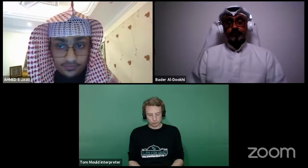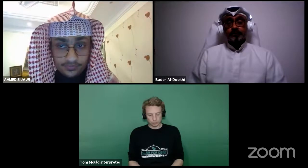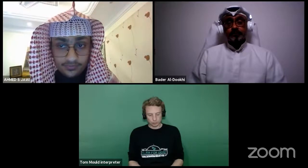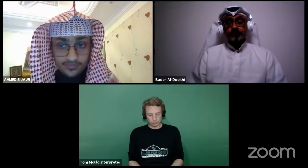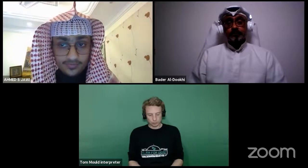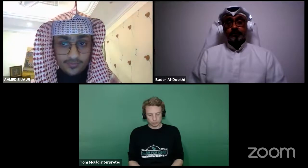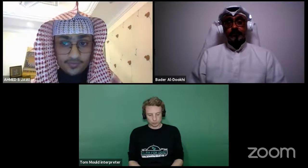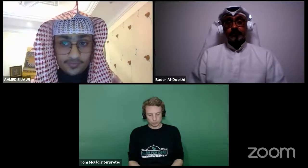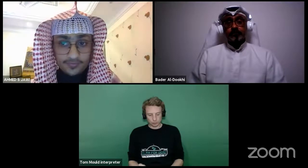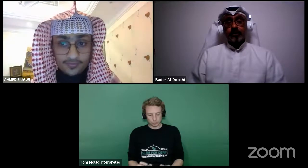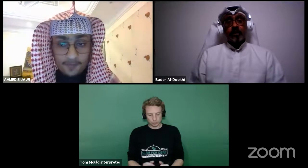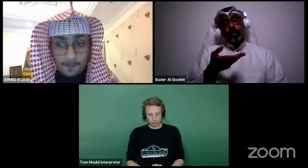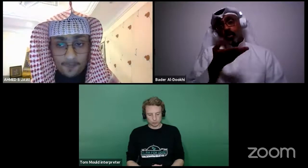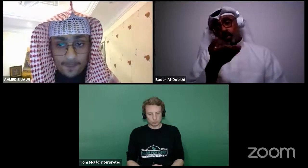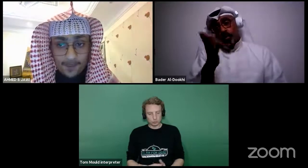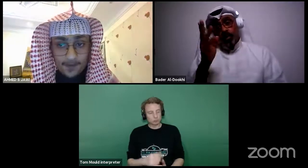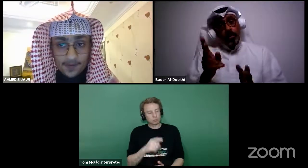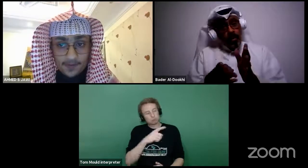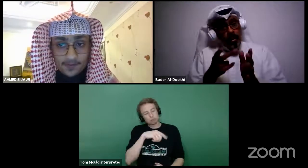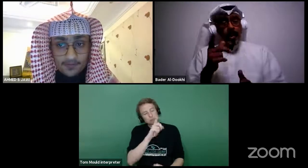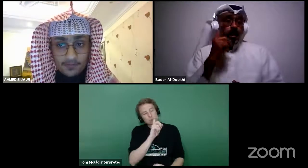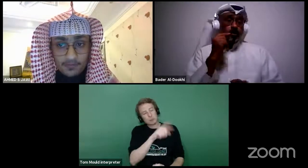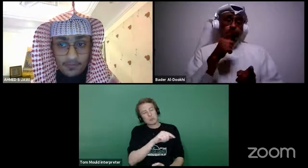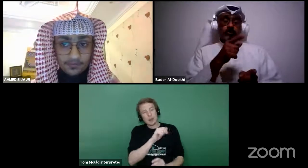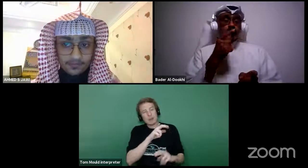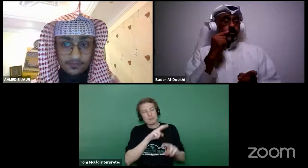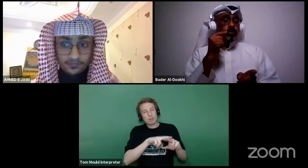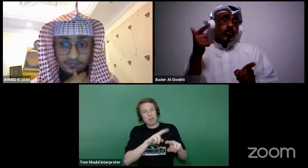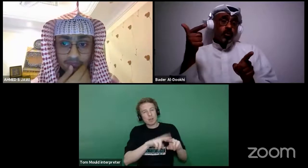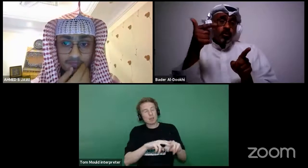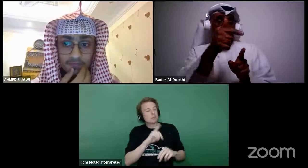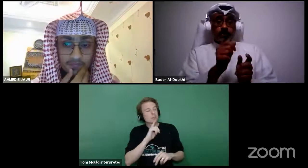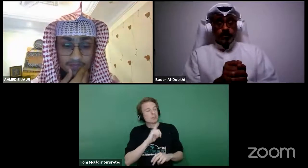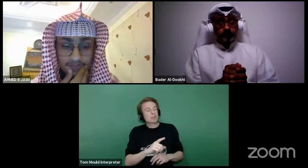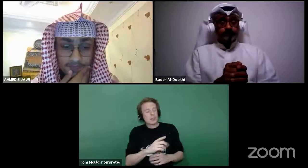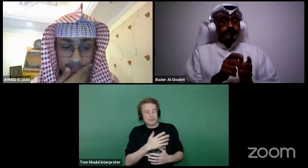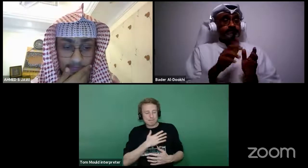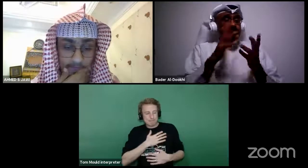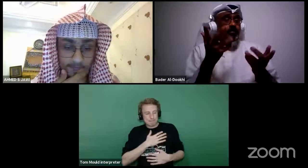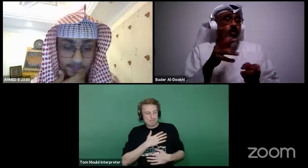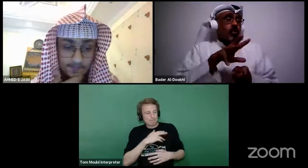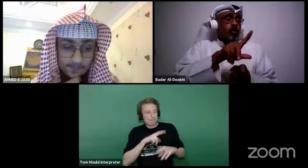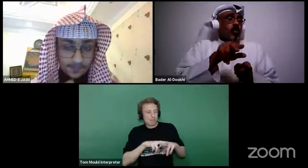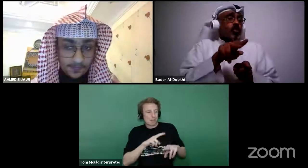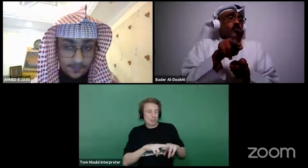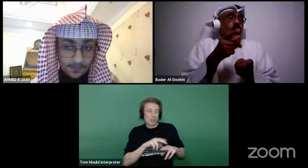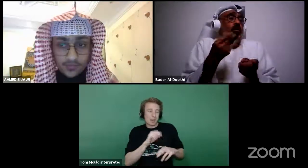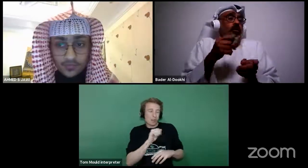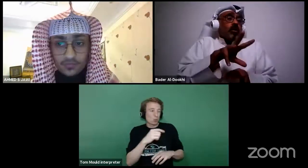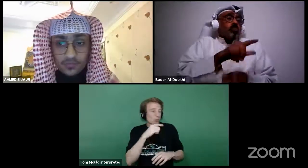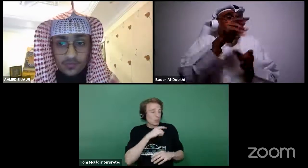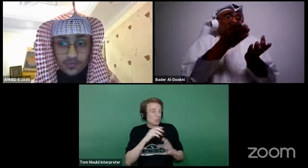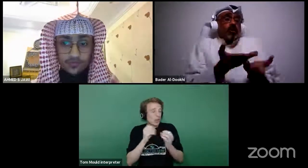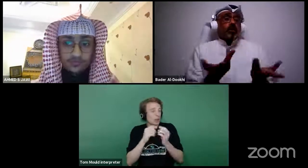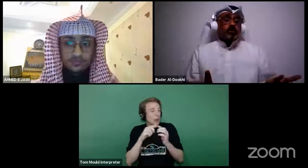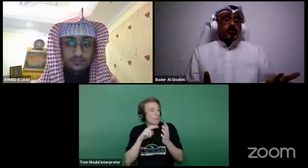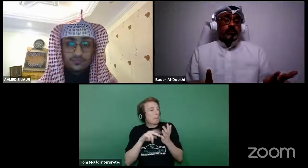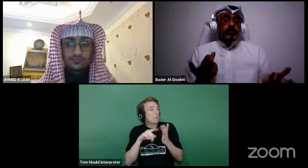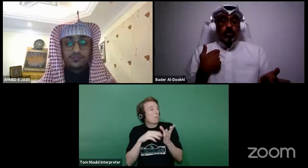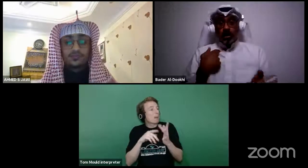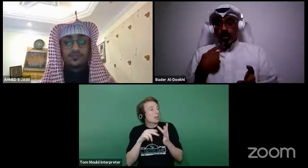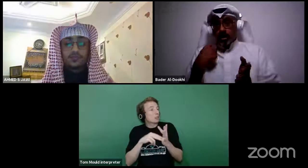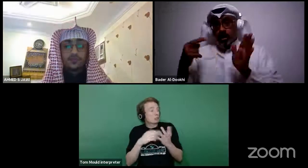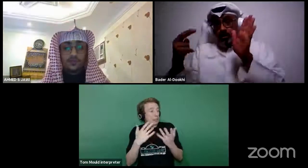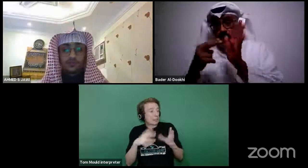Return to your father and say, O our father, verily your son Benjamin has stolen, and we testify not